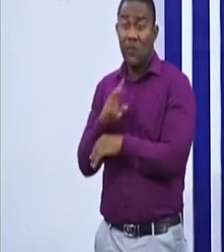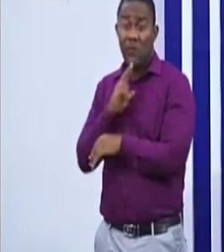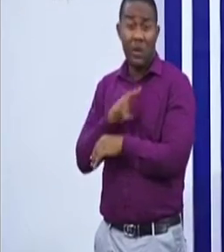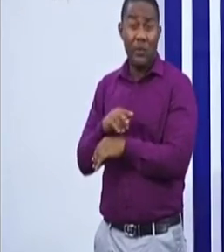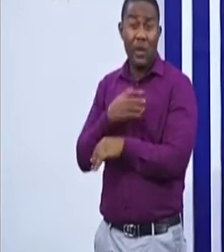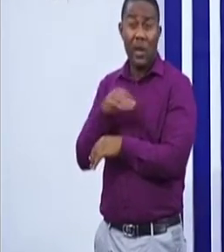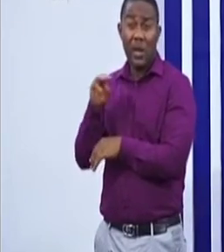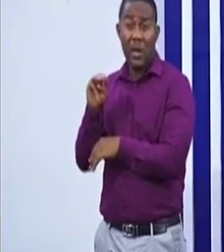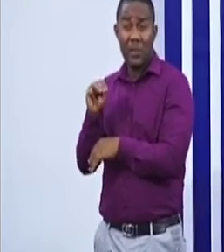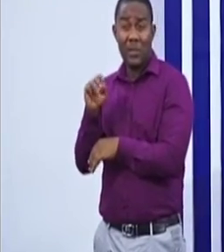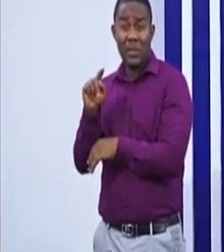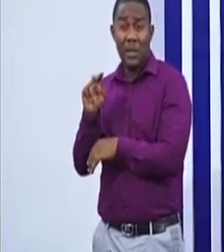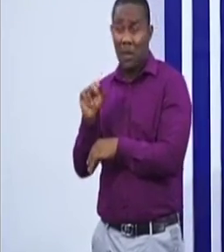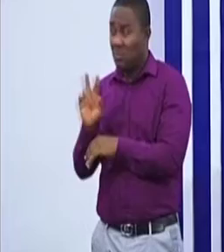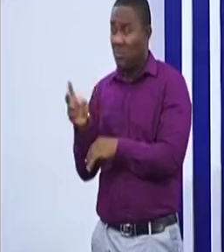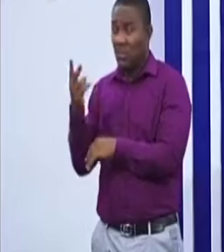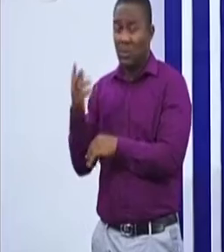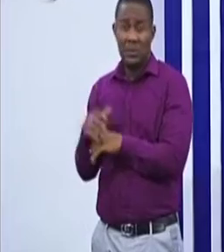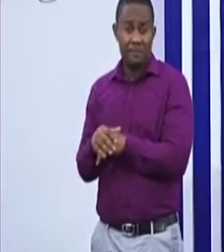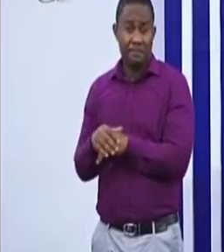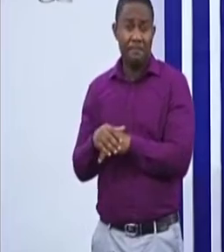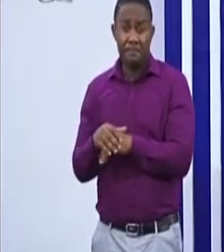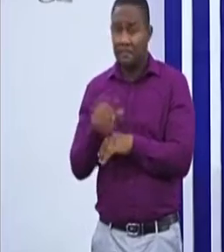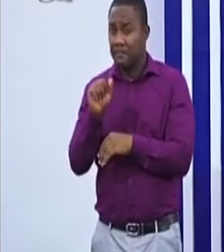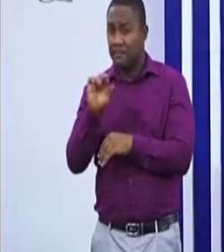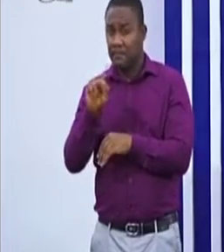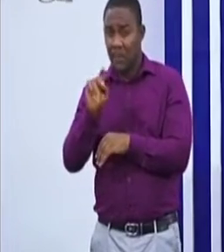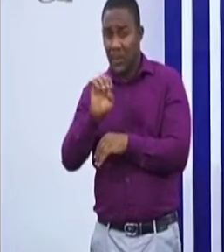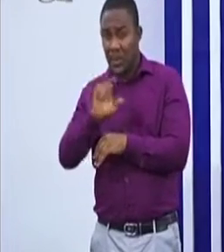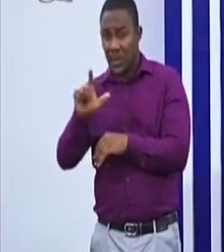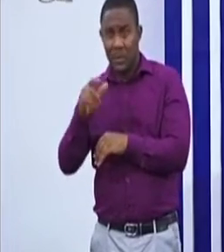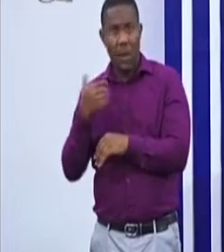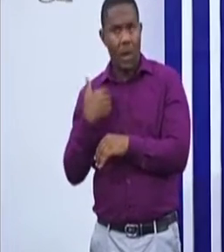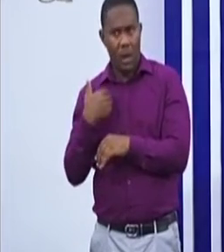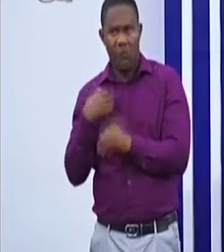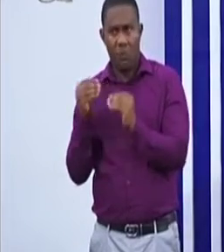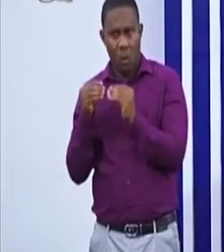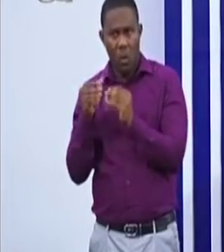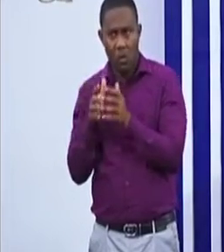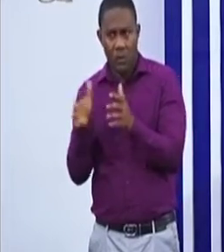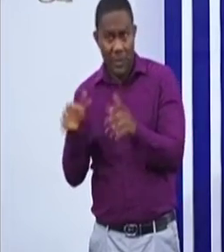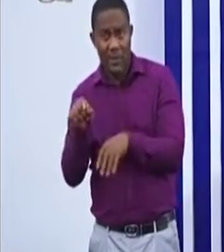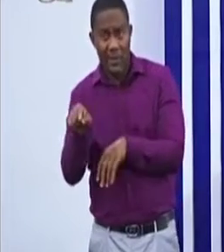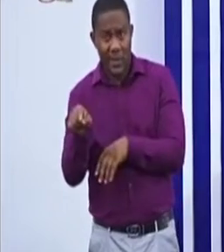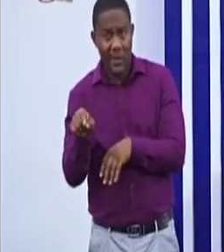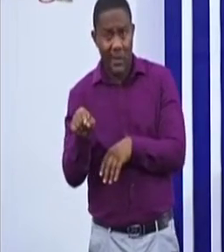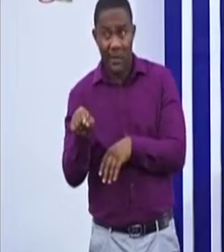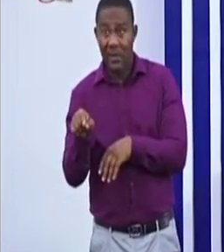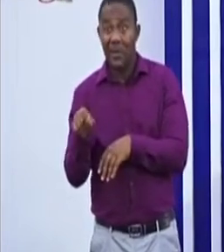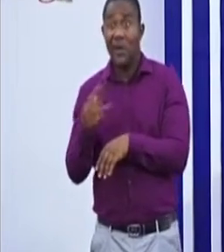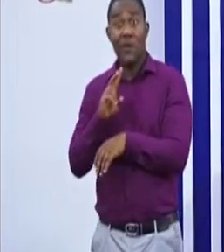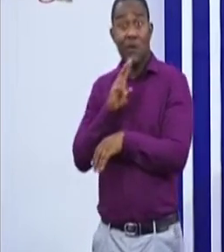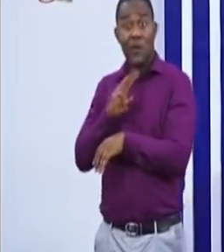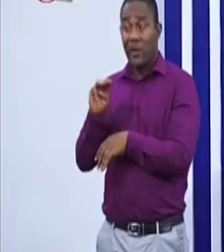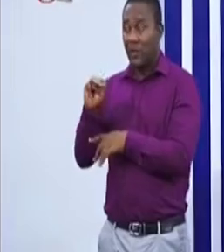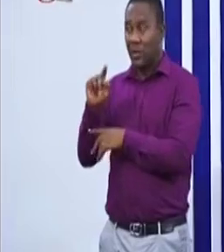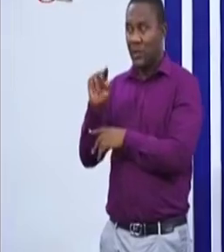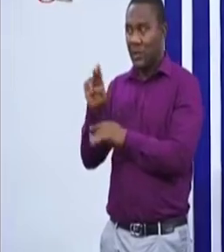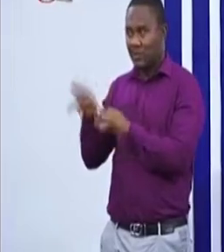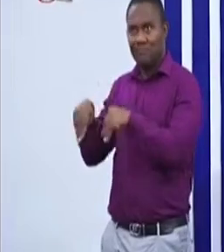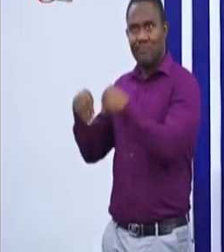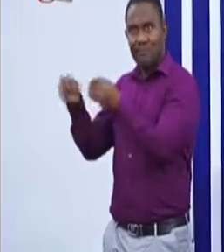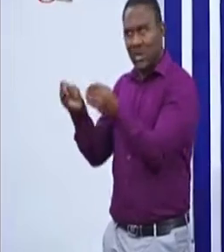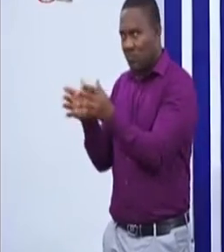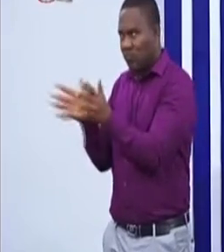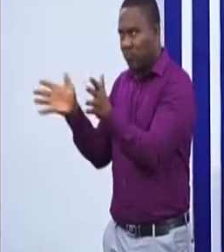Vodafone and MTN. Airtel Tigo has sufficient spectrum, and so Vodafone and MTN have been giving the